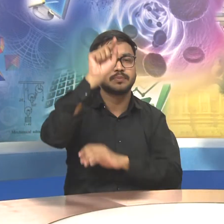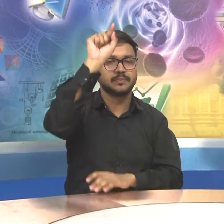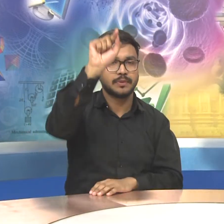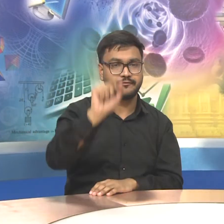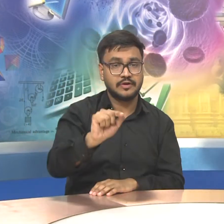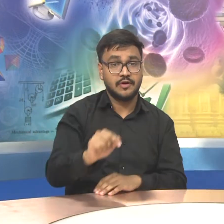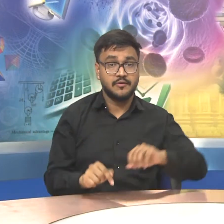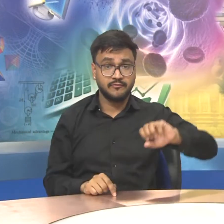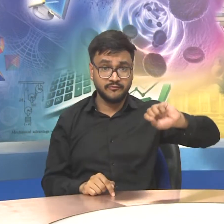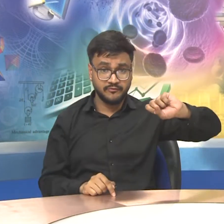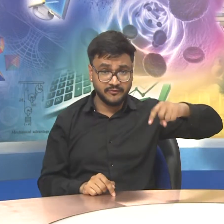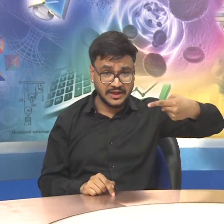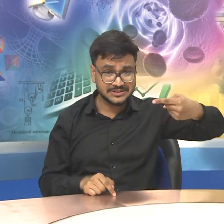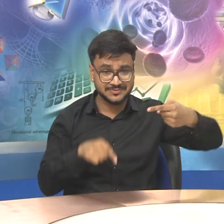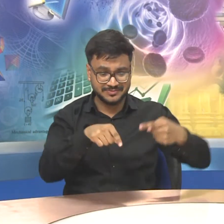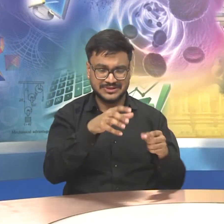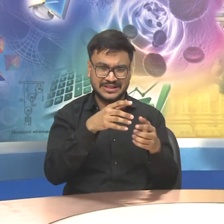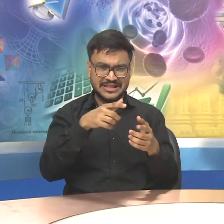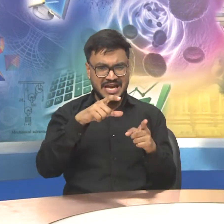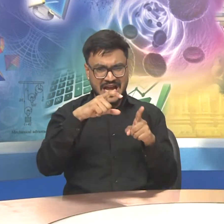Indian judicial system.